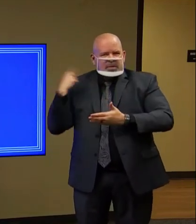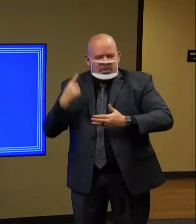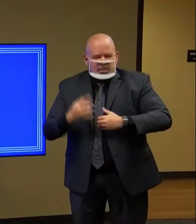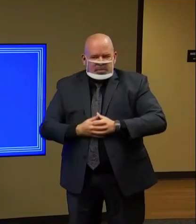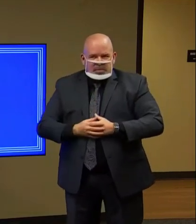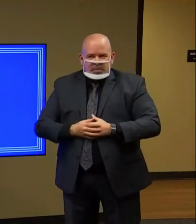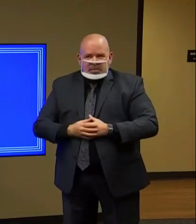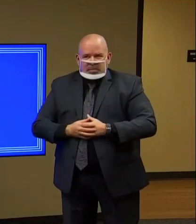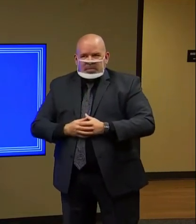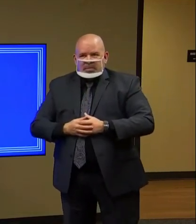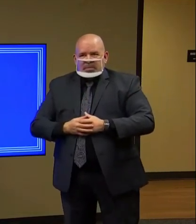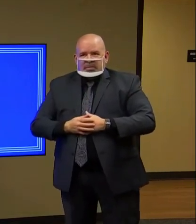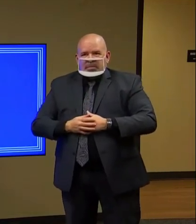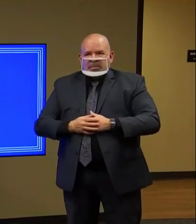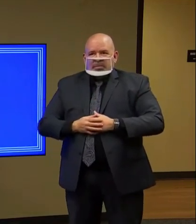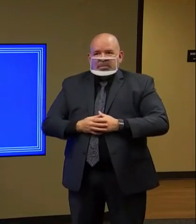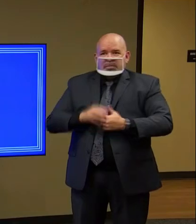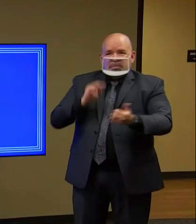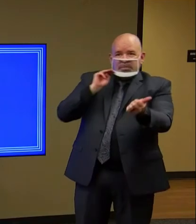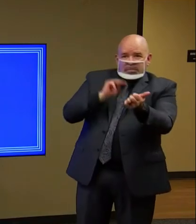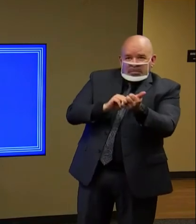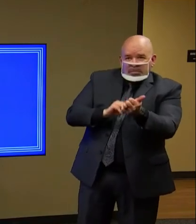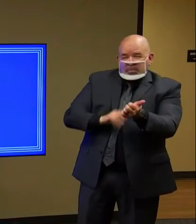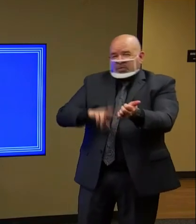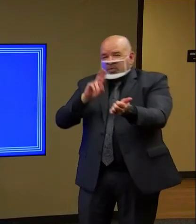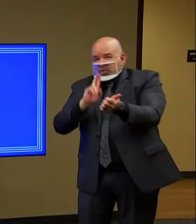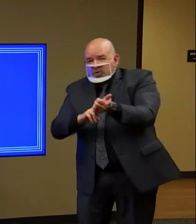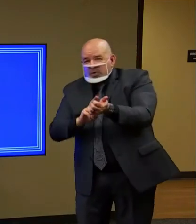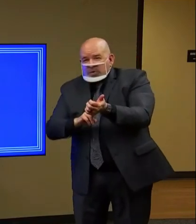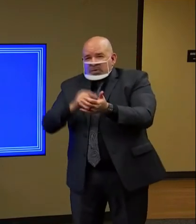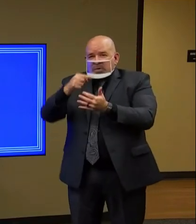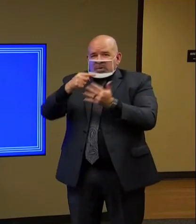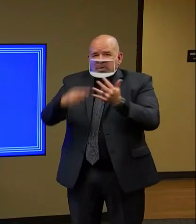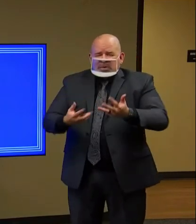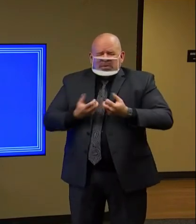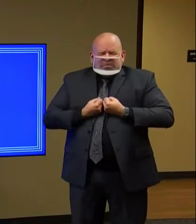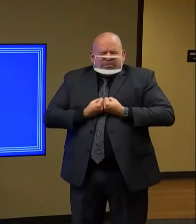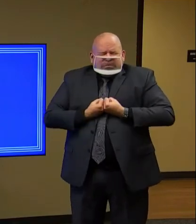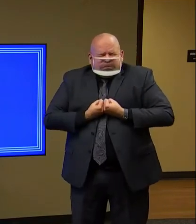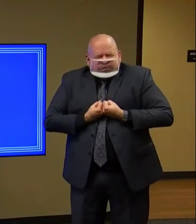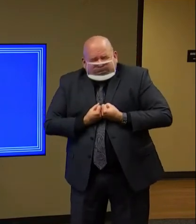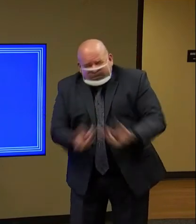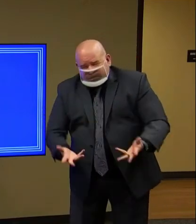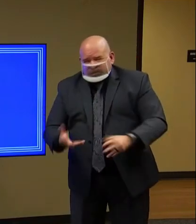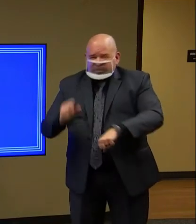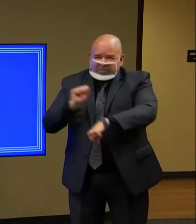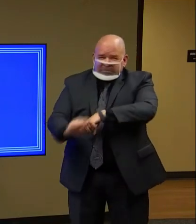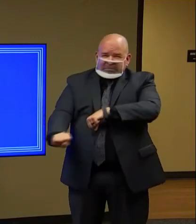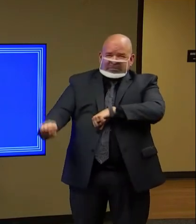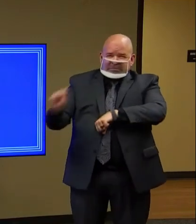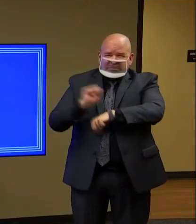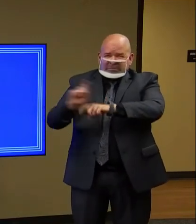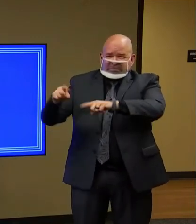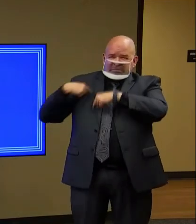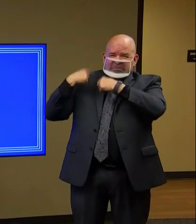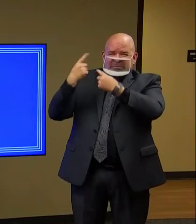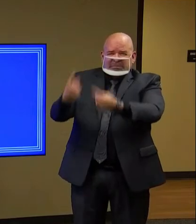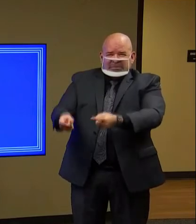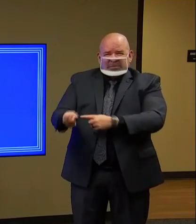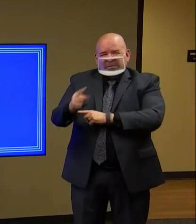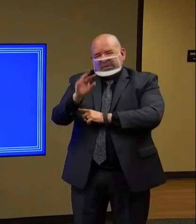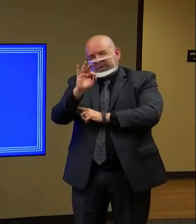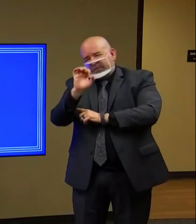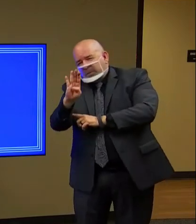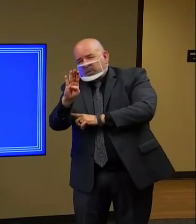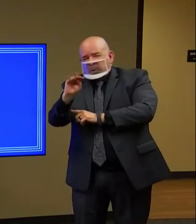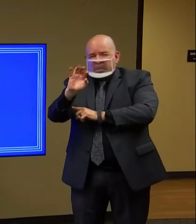healthcare heroes are tired and stressed. They've been working tirelessly for this community since March. And